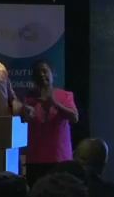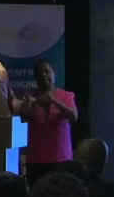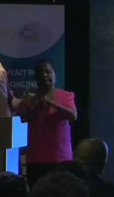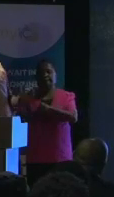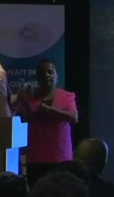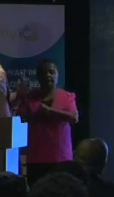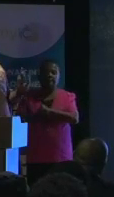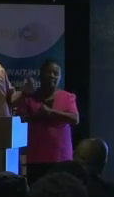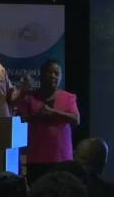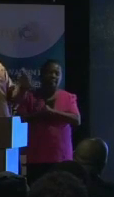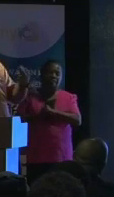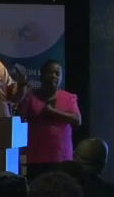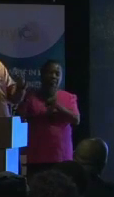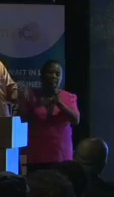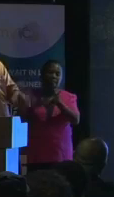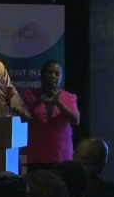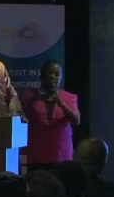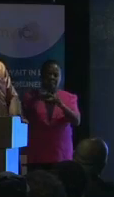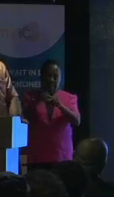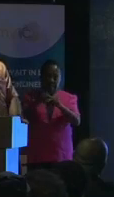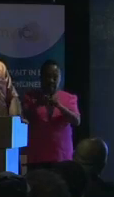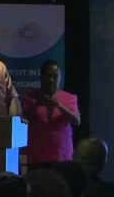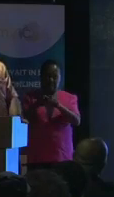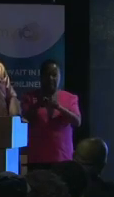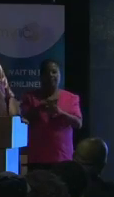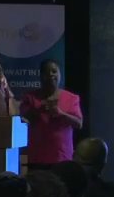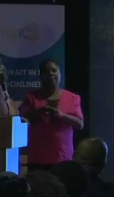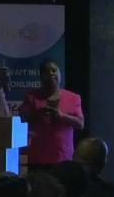so that the tax goes in line.